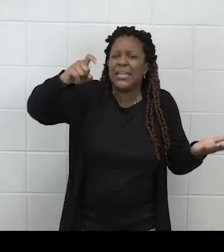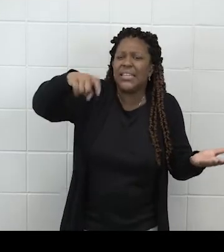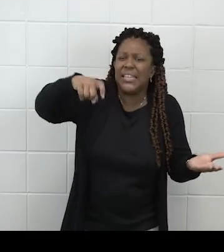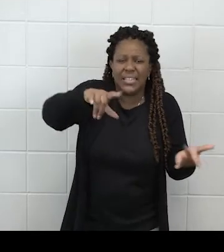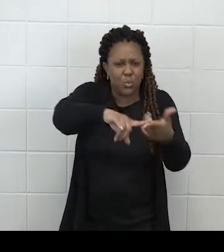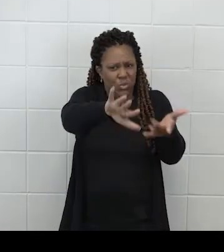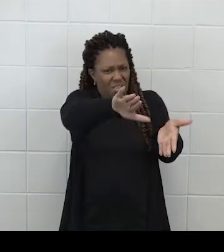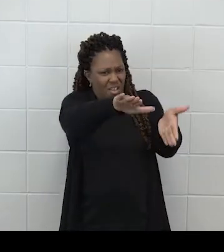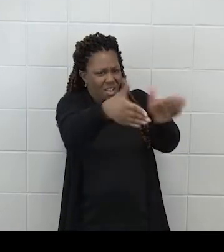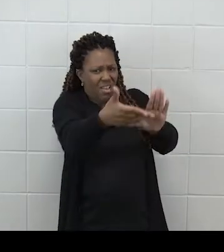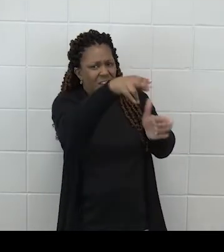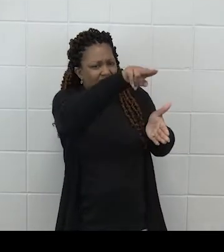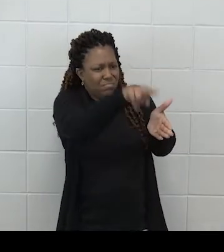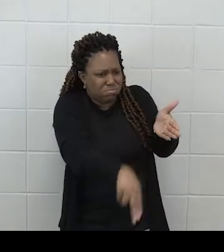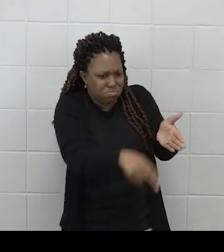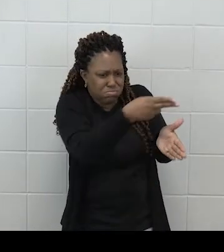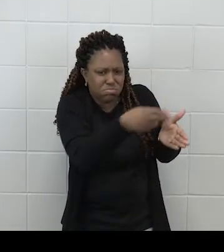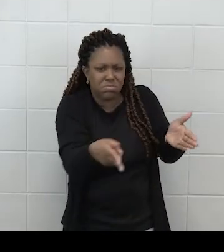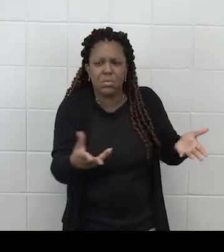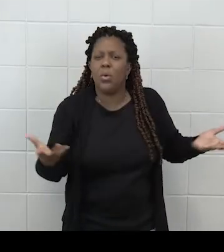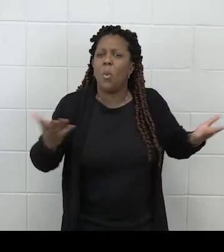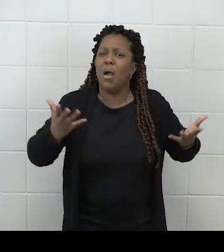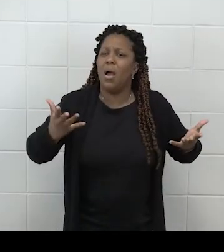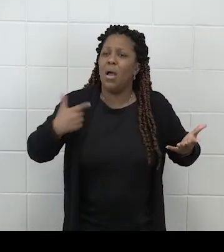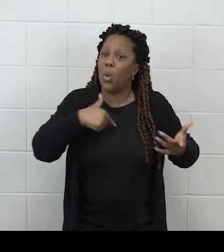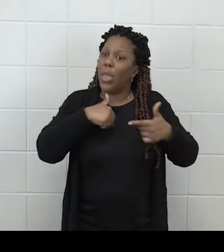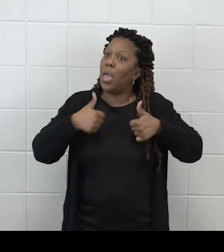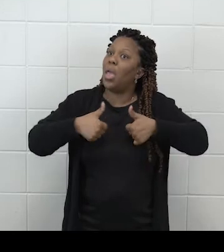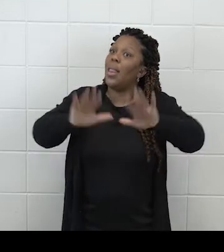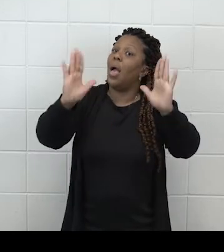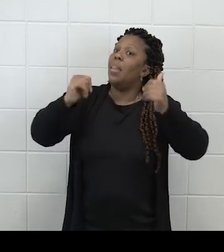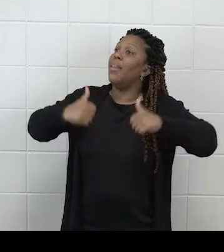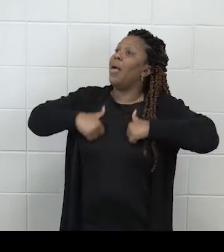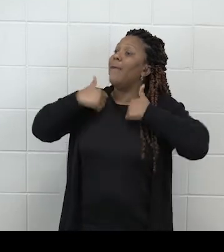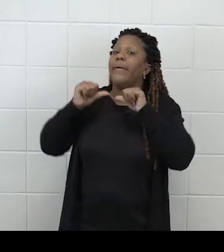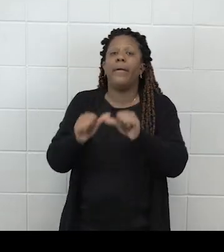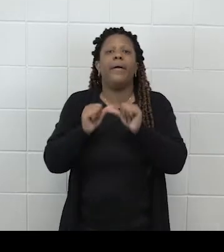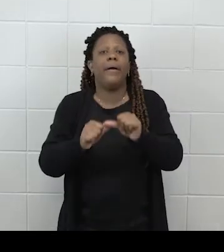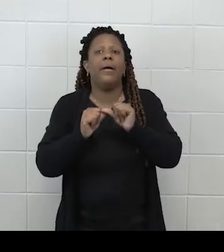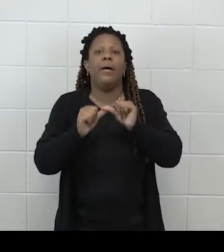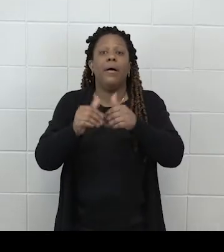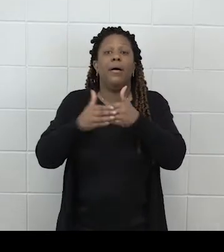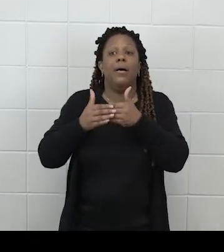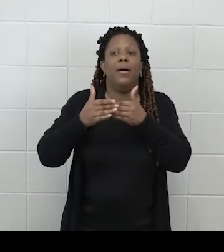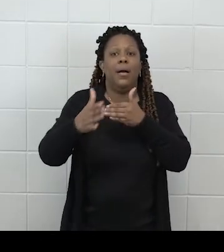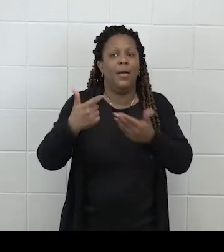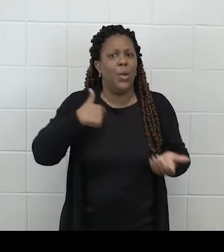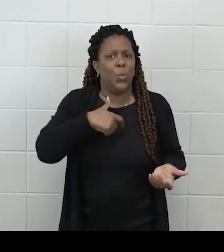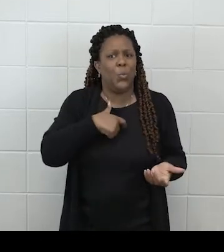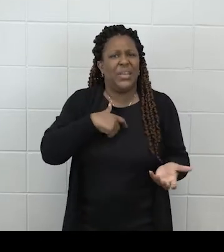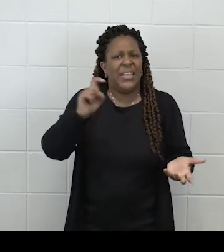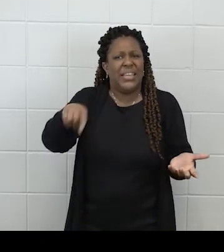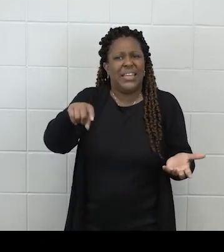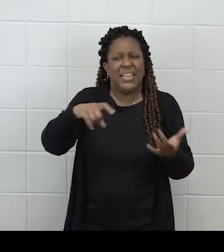resurrected? And why must death always be a prerequisite? This is the process of perfection, and we're not perfected